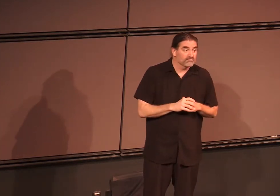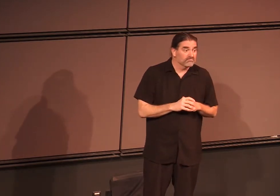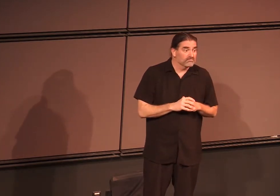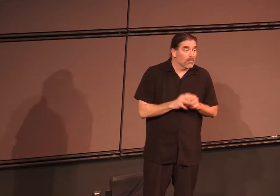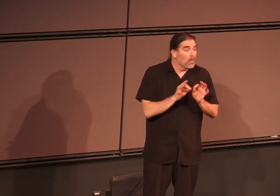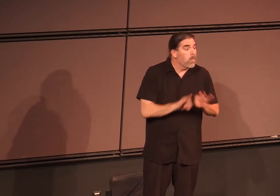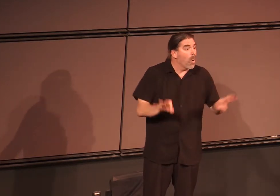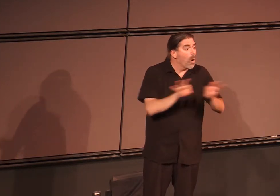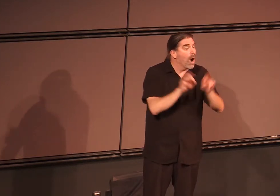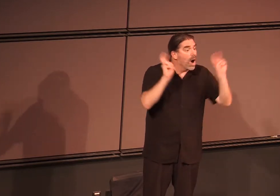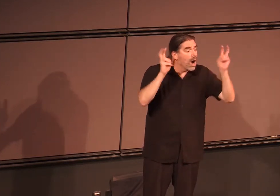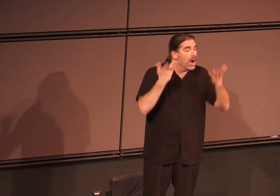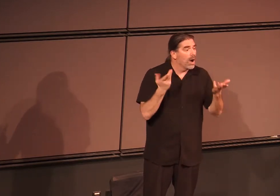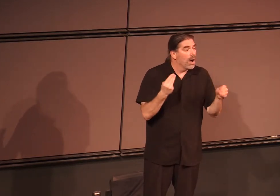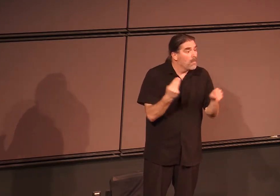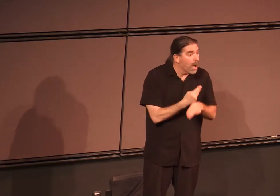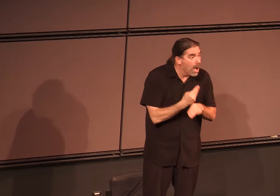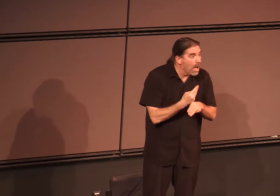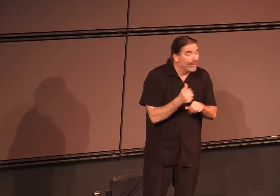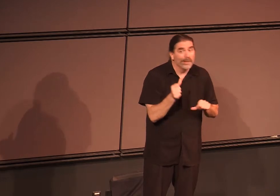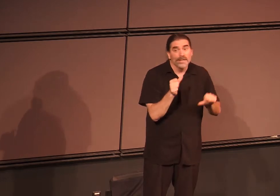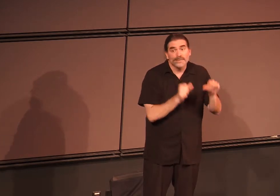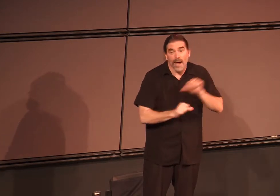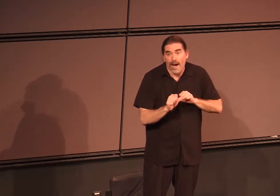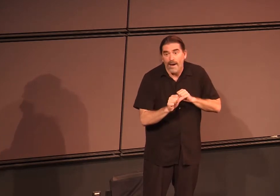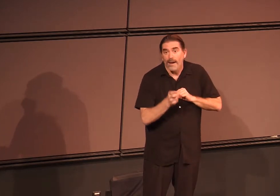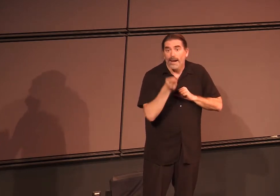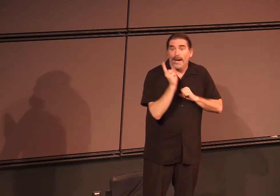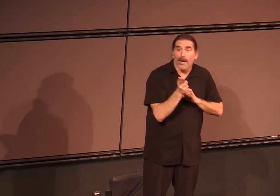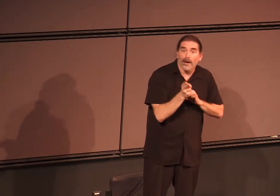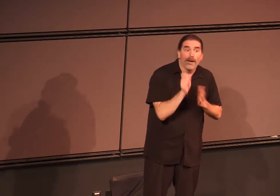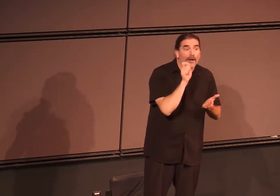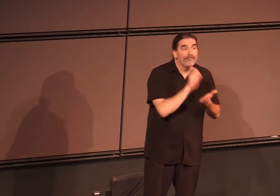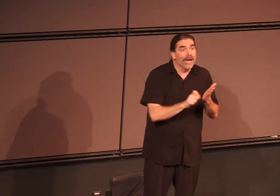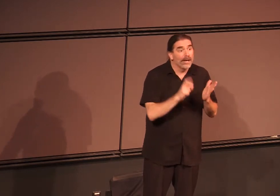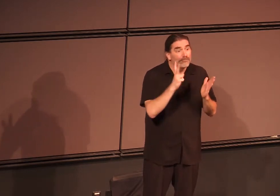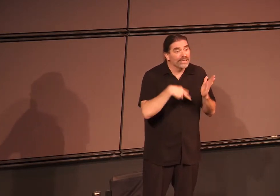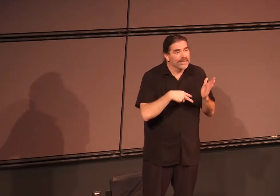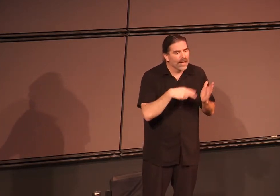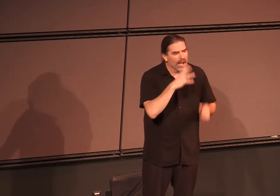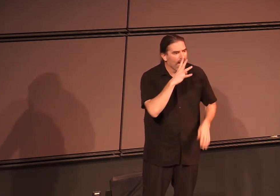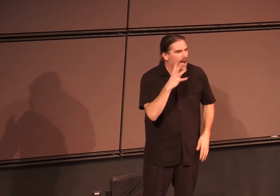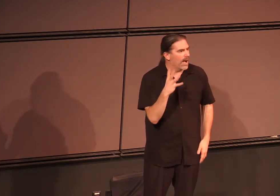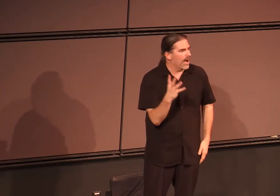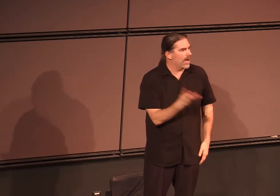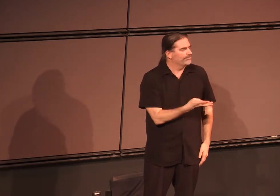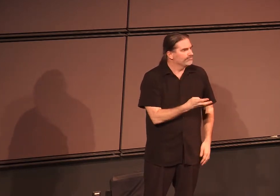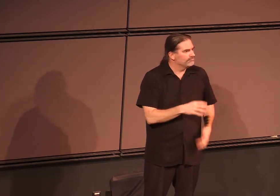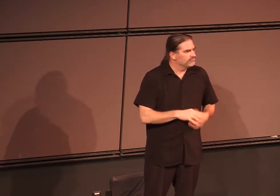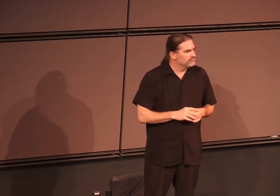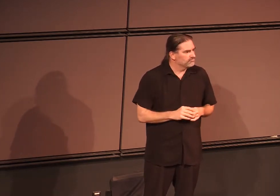day. And really important subjects like math and science and history and writing and reading were